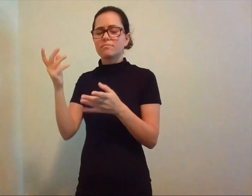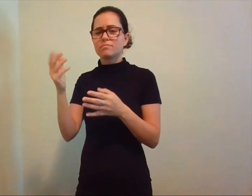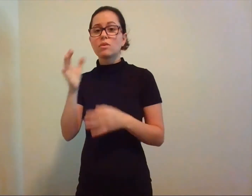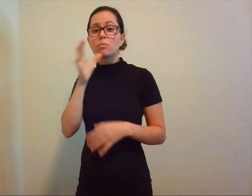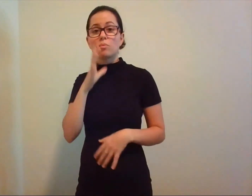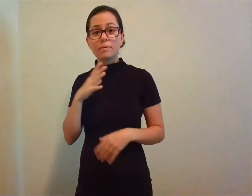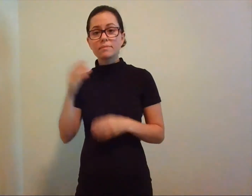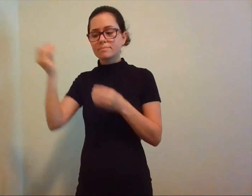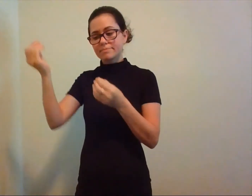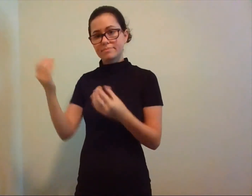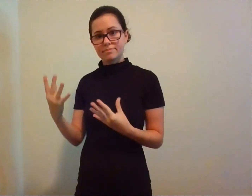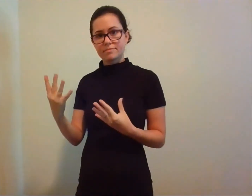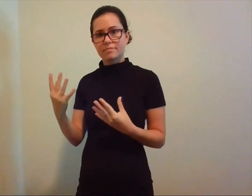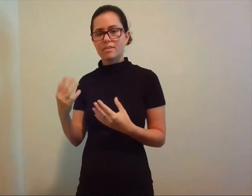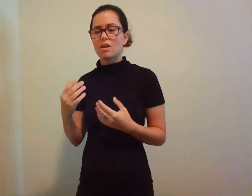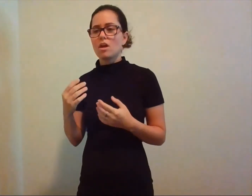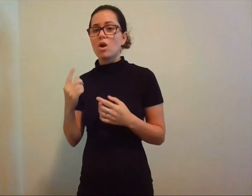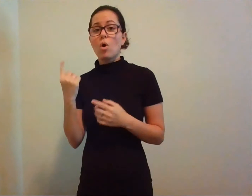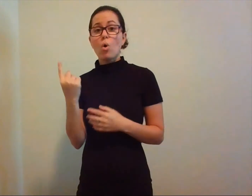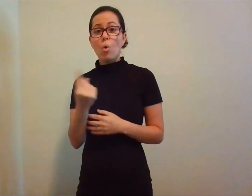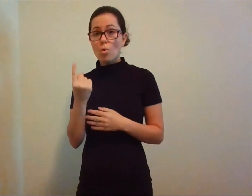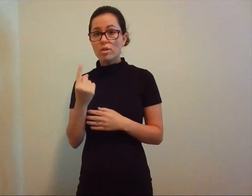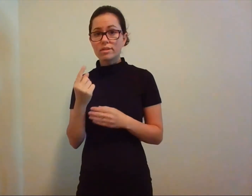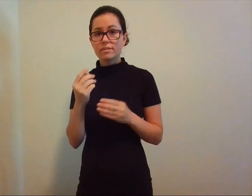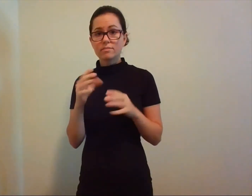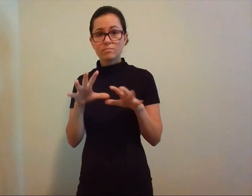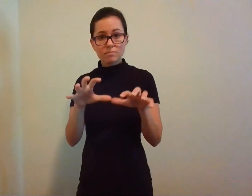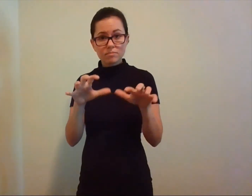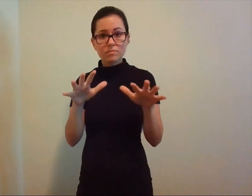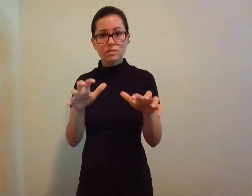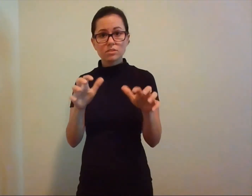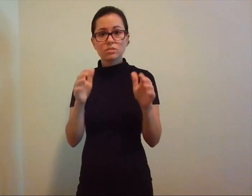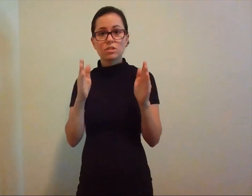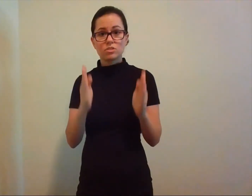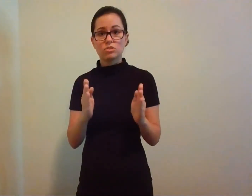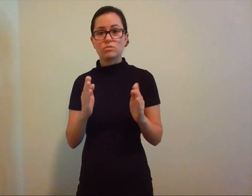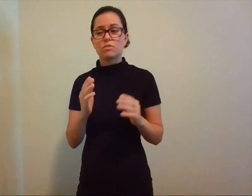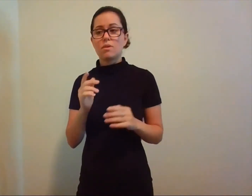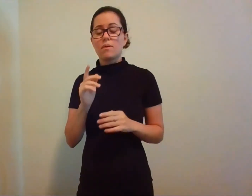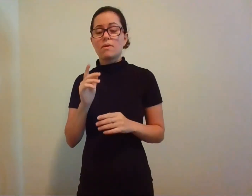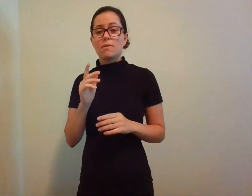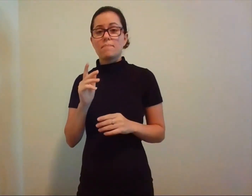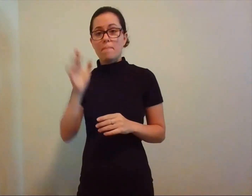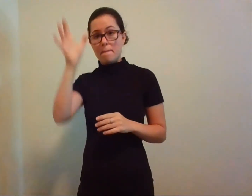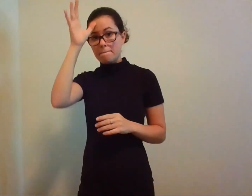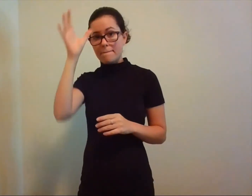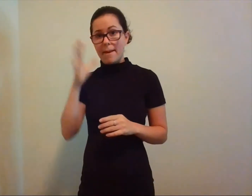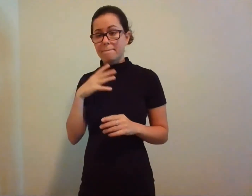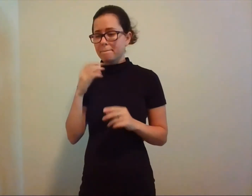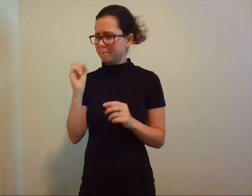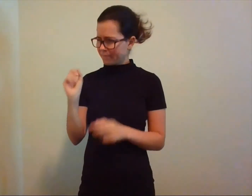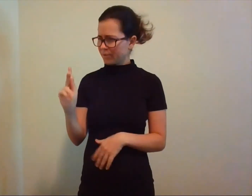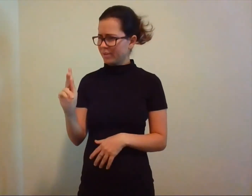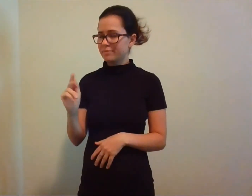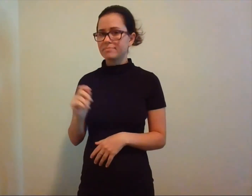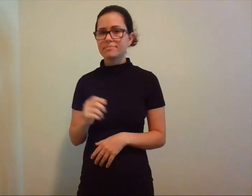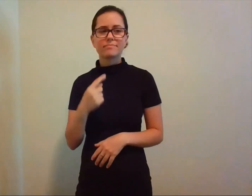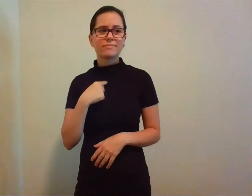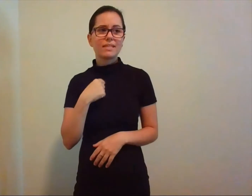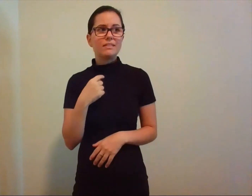okay? And of course, my knee-jerk reaction is to be like, yes, of course. But then the George Costanza in me is